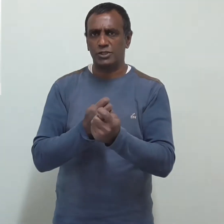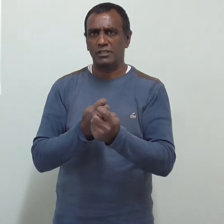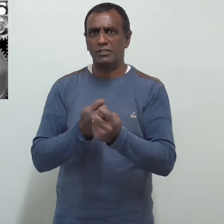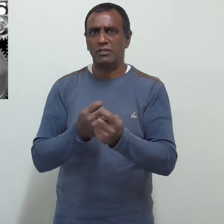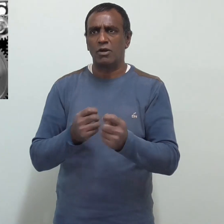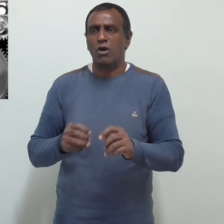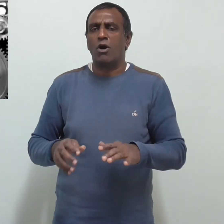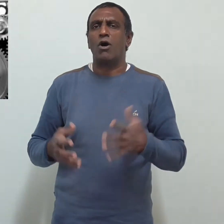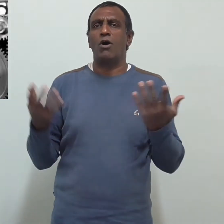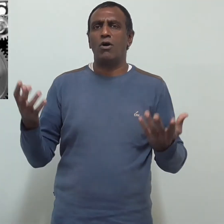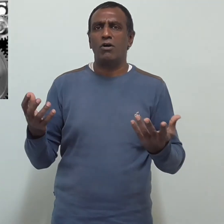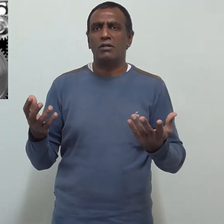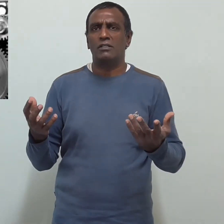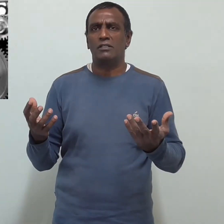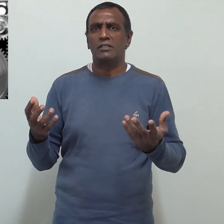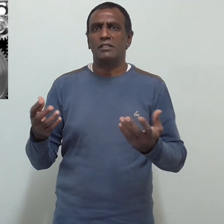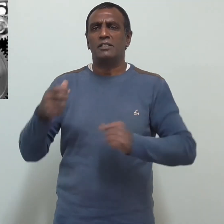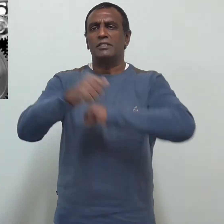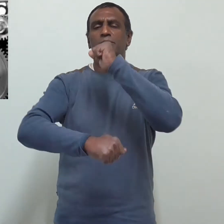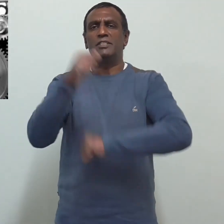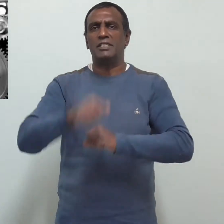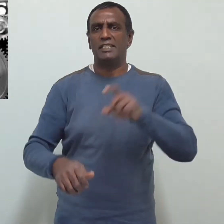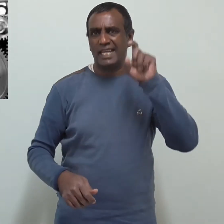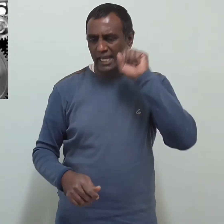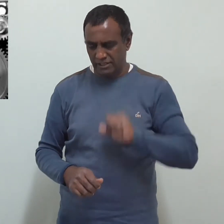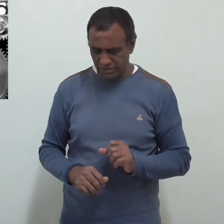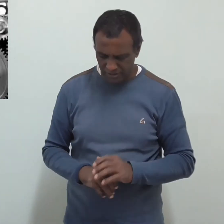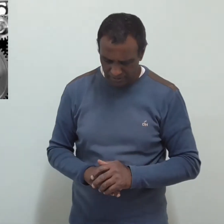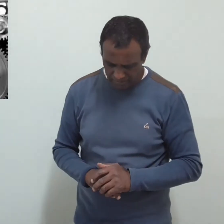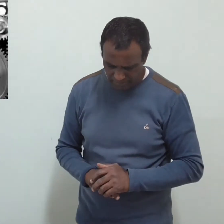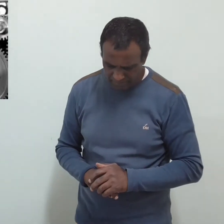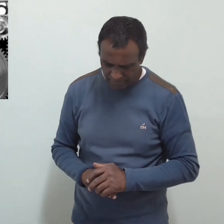Revolution or the Machine Age.